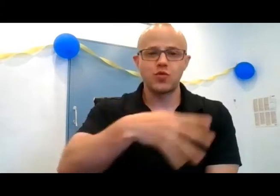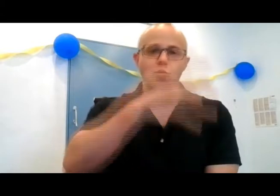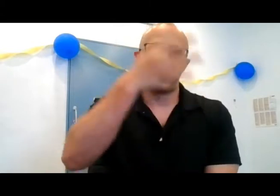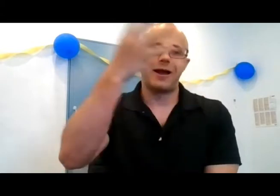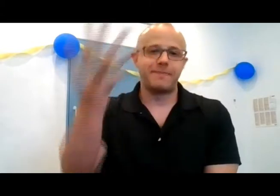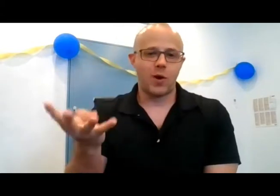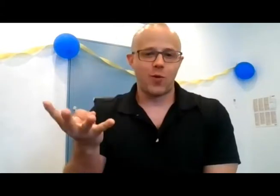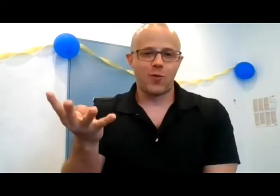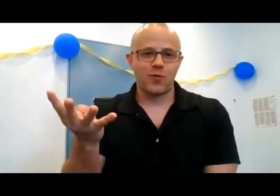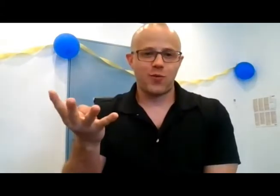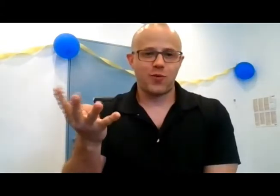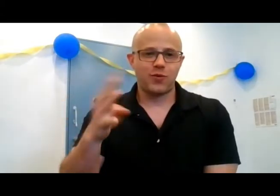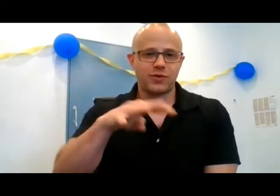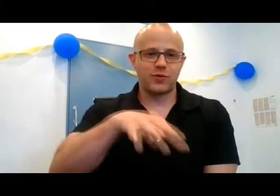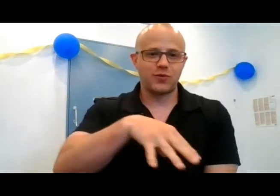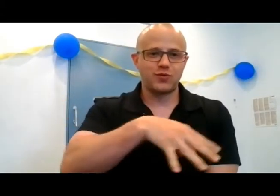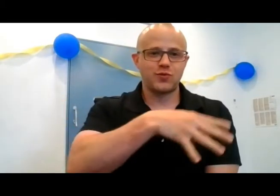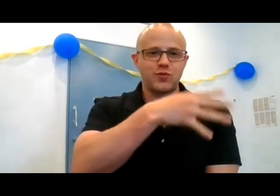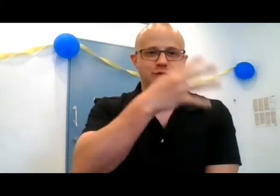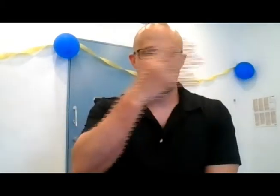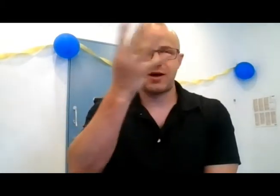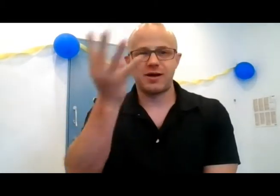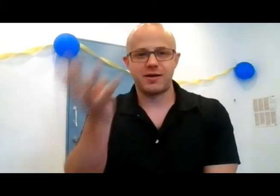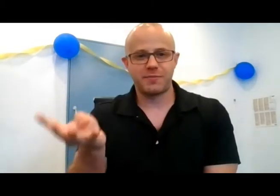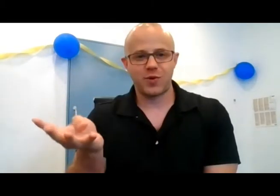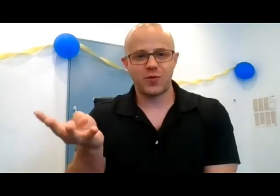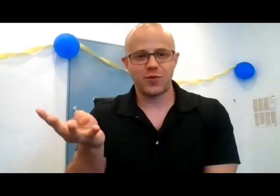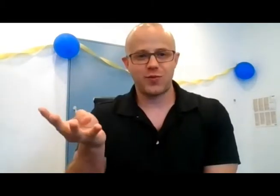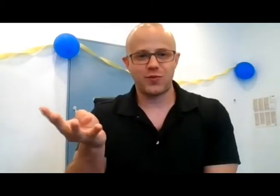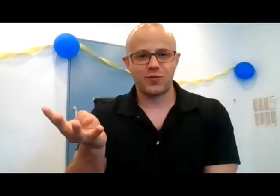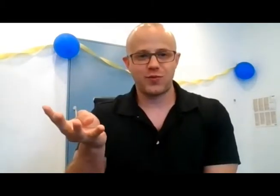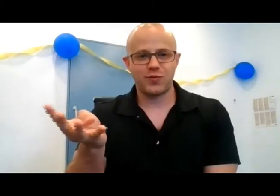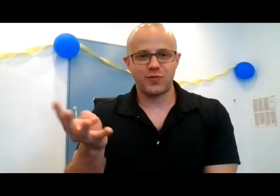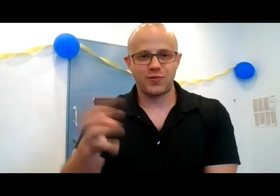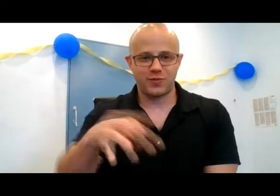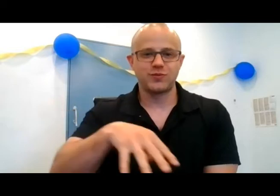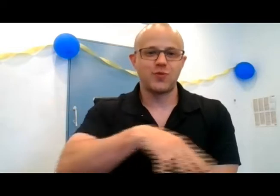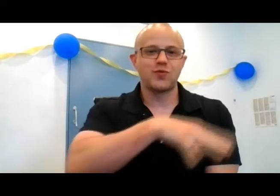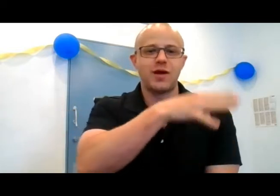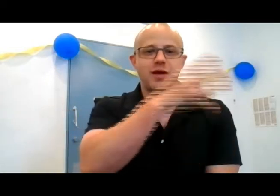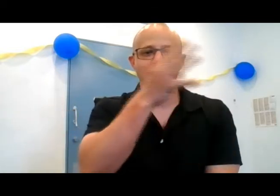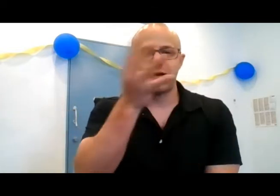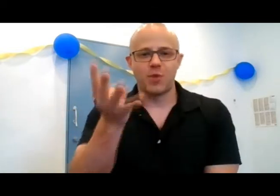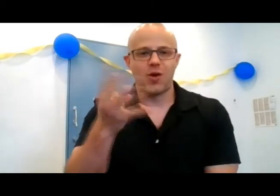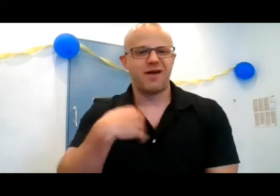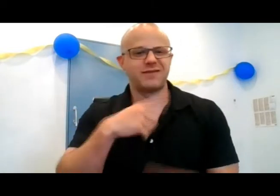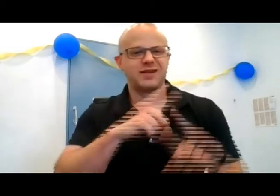Someone asked me for the sign for rainbow. That's the sign for rainbow.